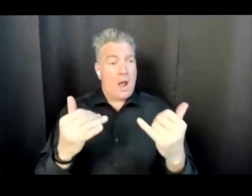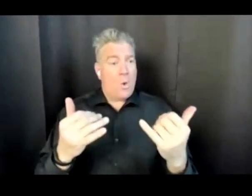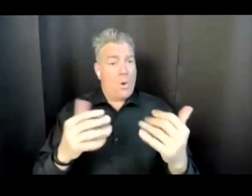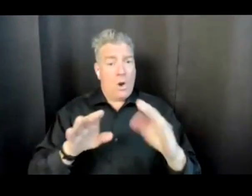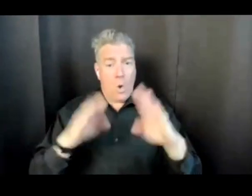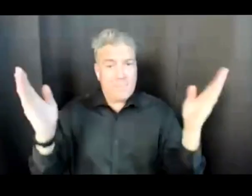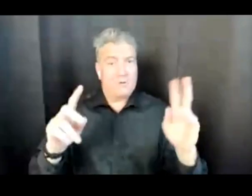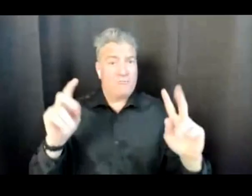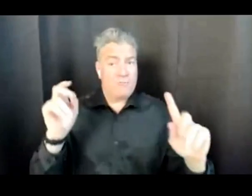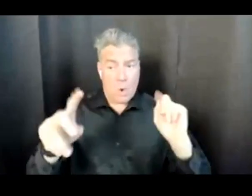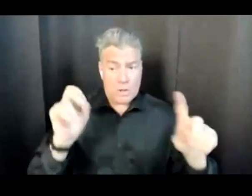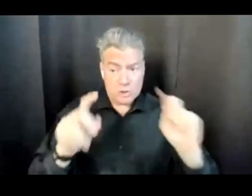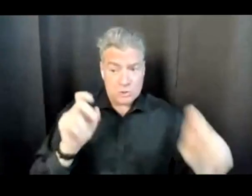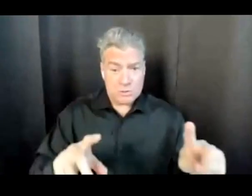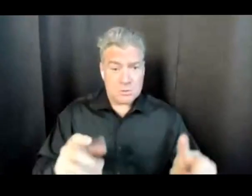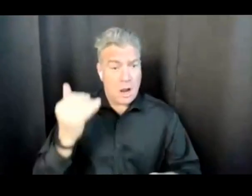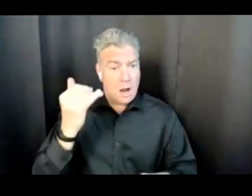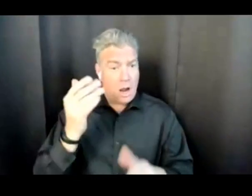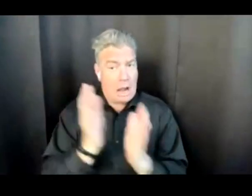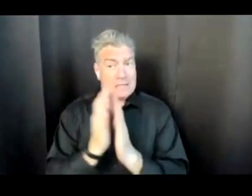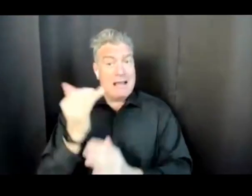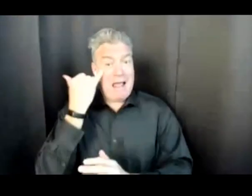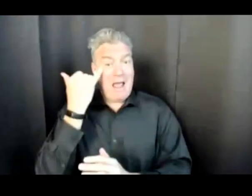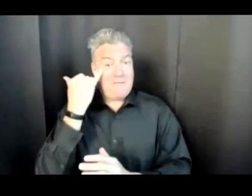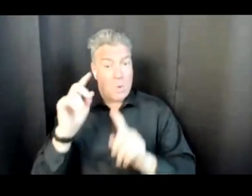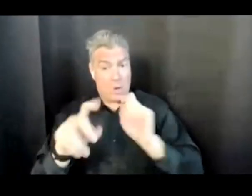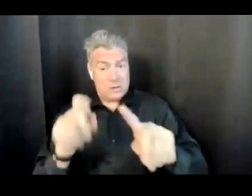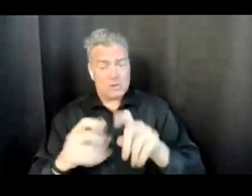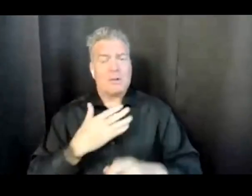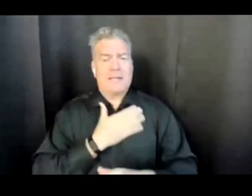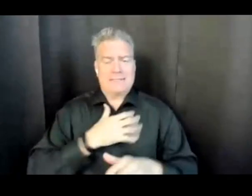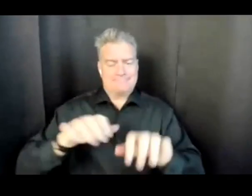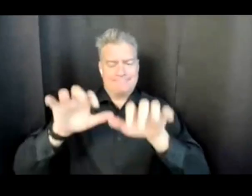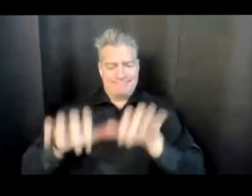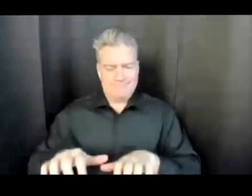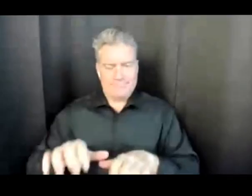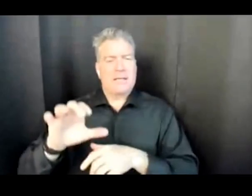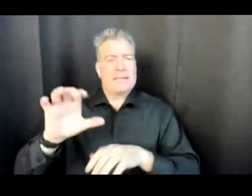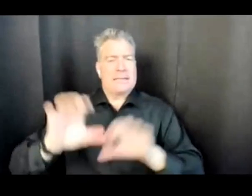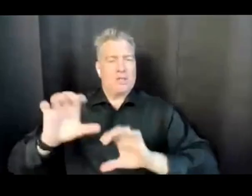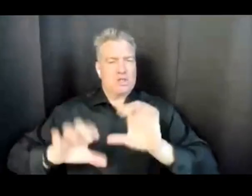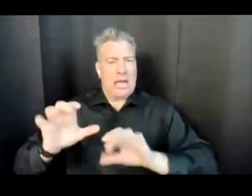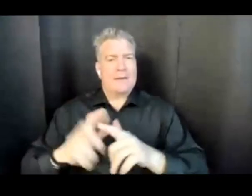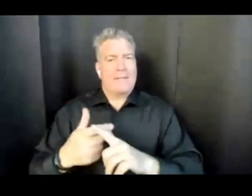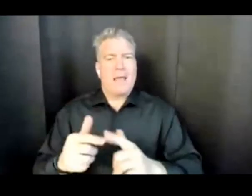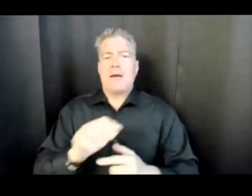questions. We'd ask if you have one, please put that into the chat. Our moderator will take it from there.